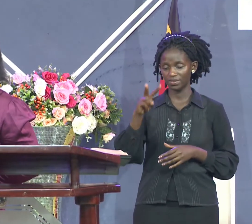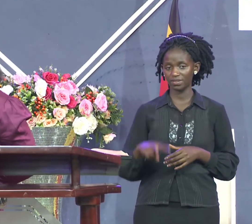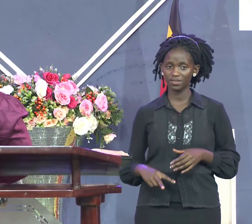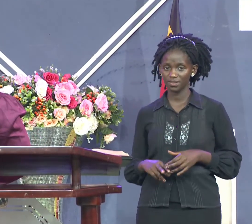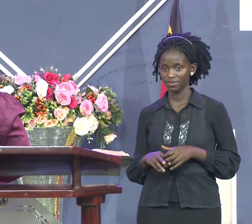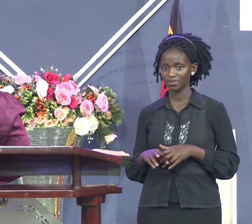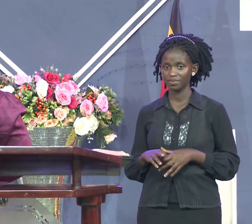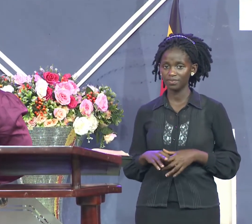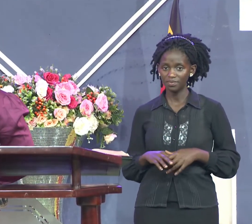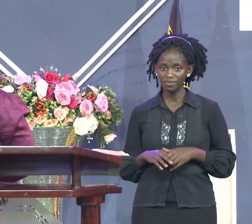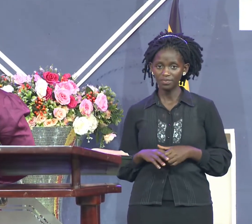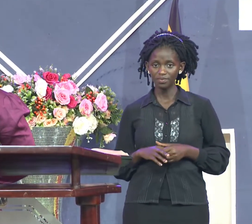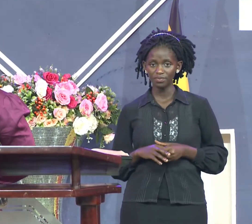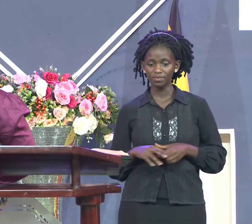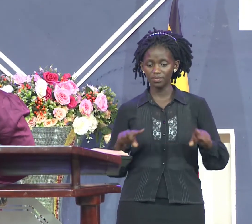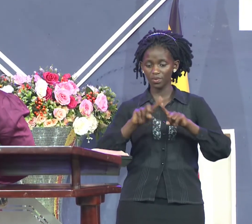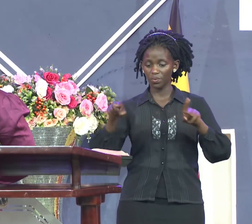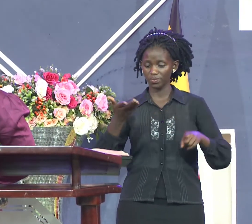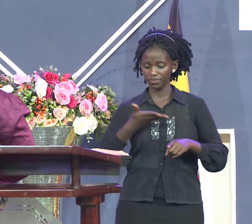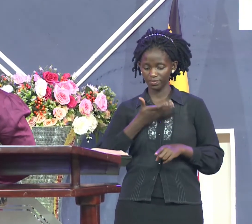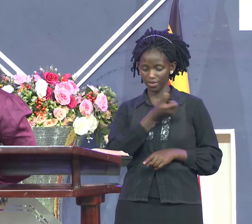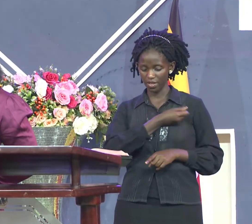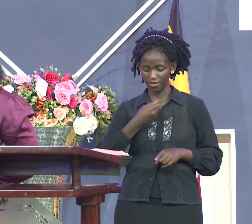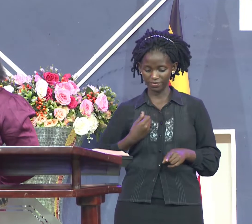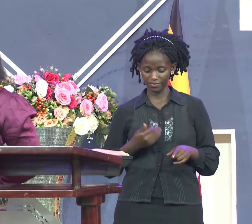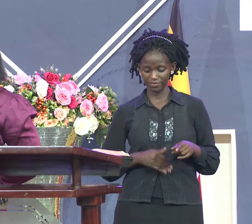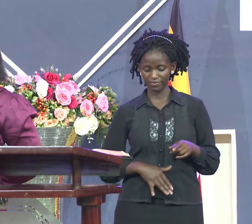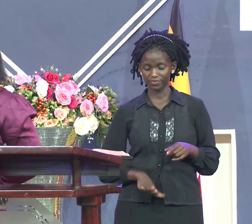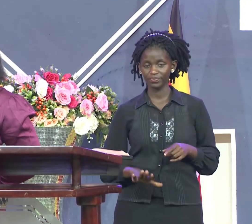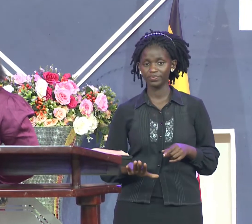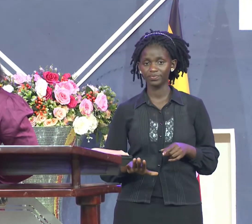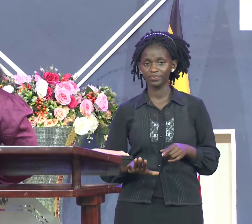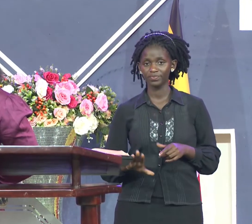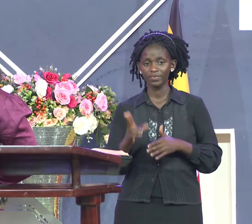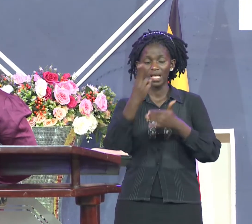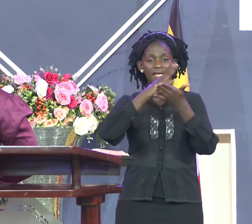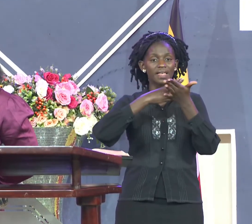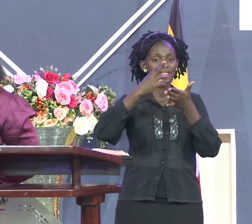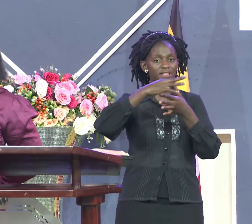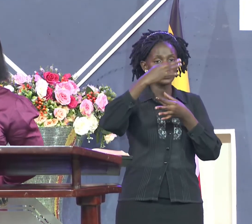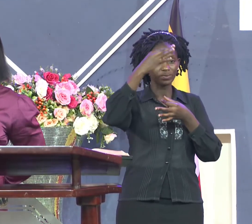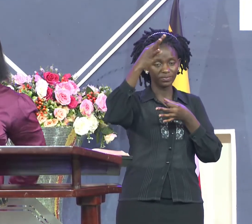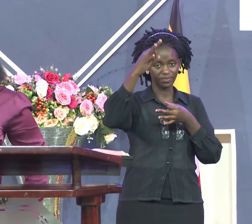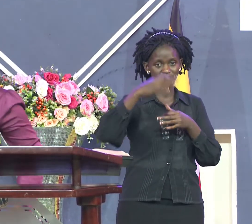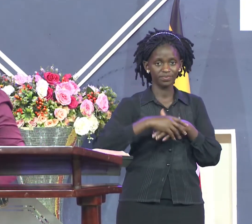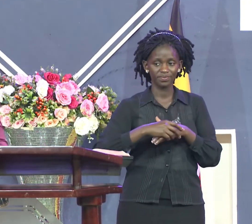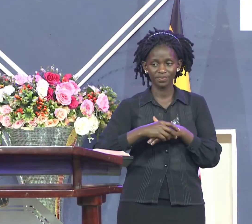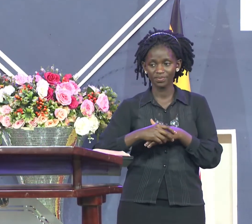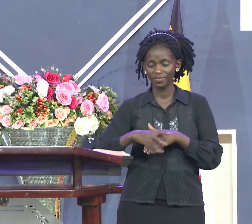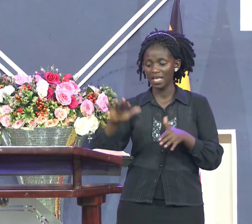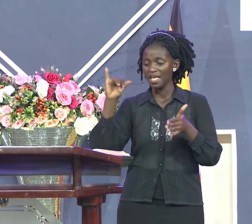what I've seen, tulina mama, we've got a mother, omoyo omutukuvu, the Holy